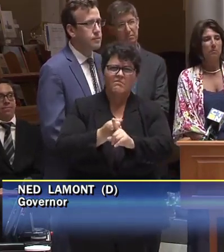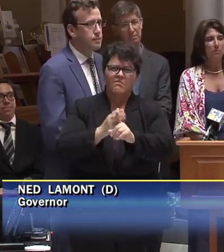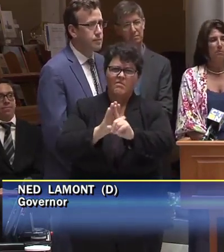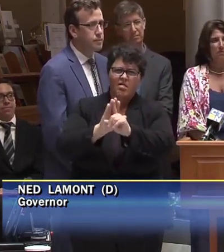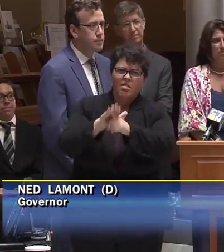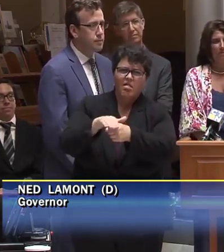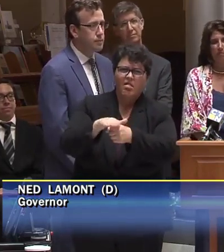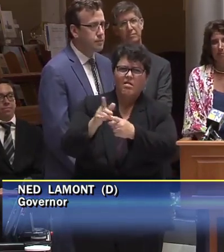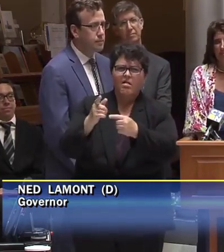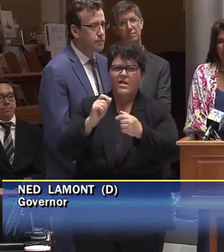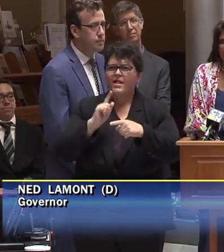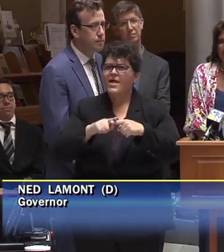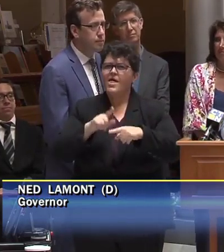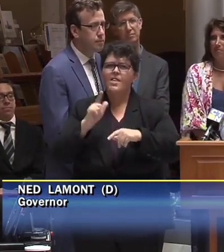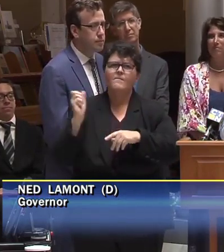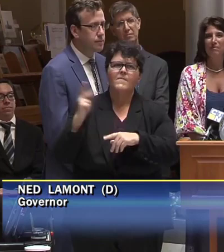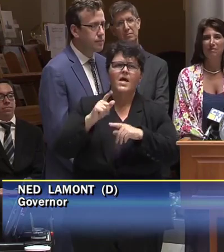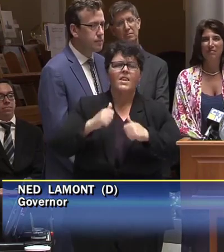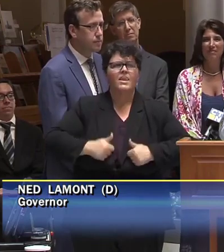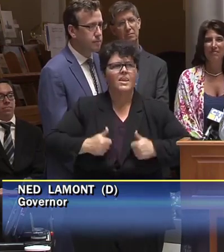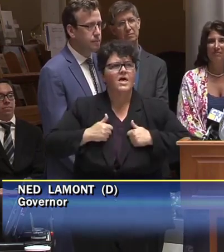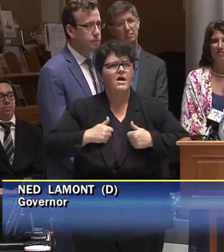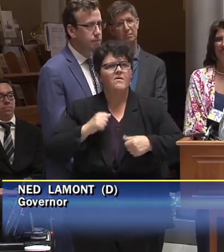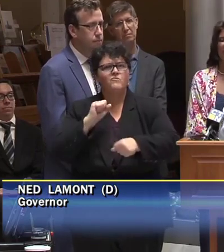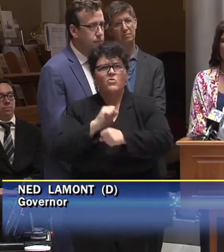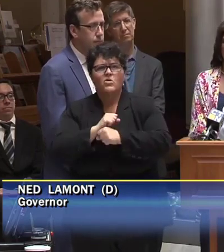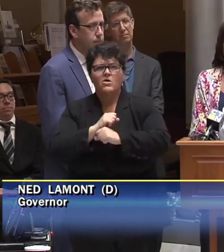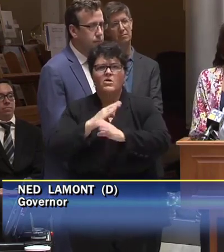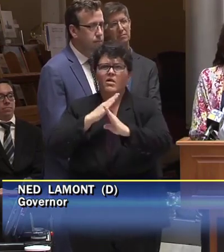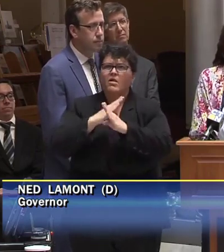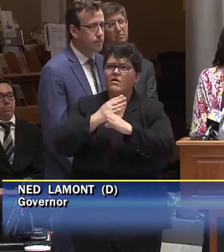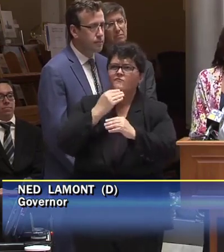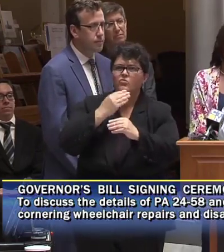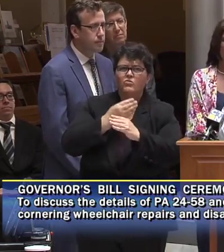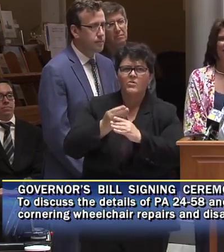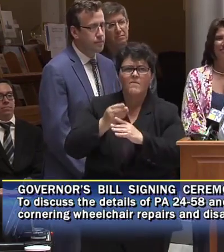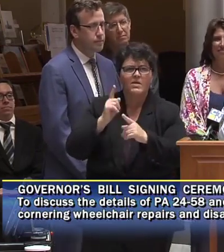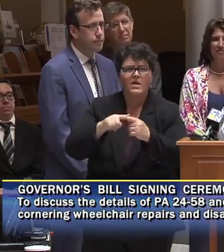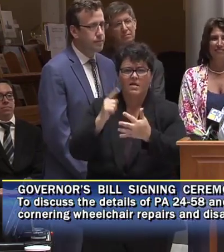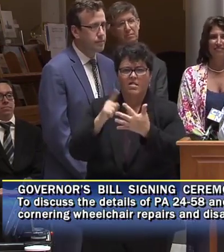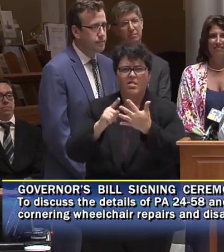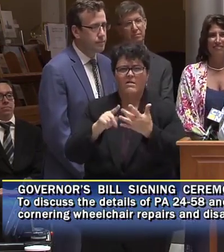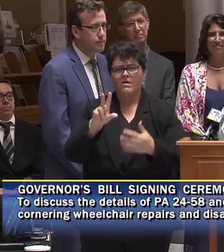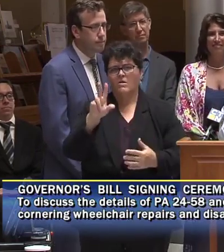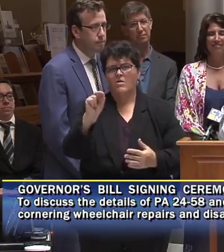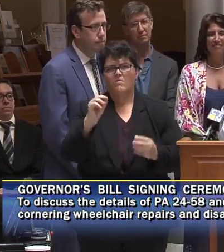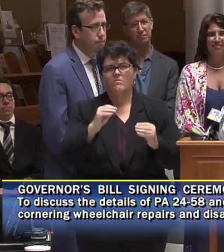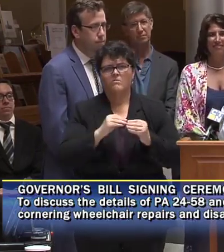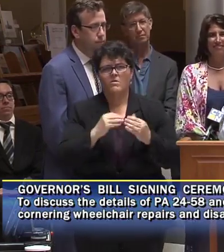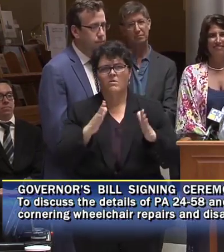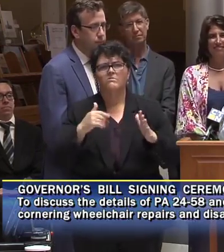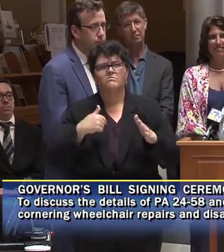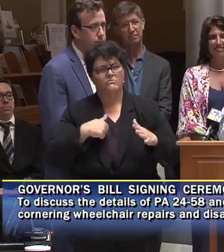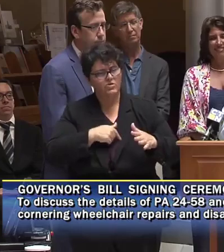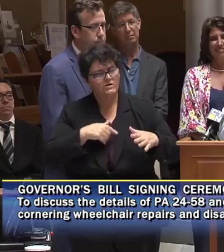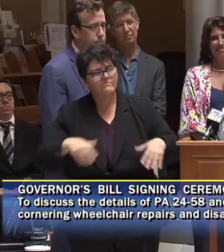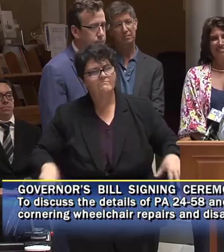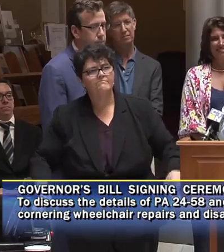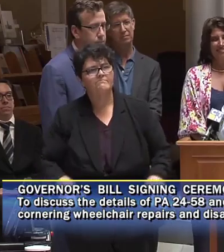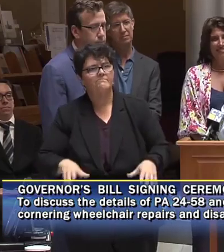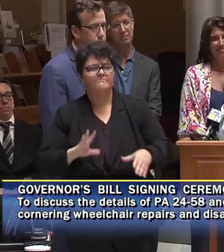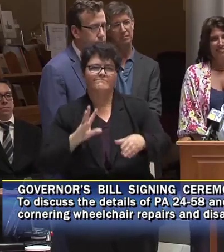to medical, groceries, all the things that you need. So that's why we're acting on this today, and I thank each and every one.